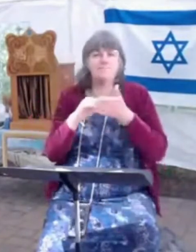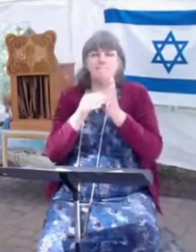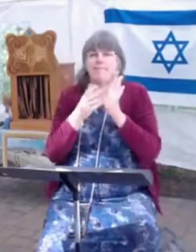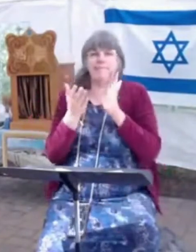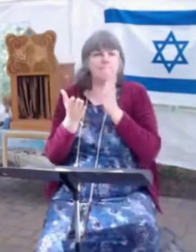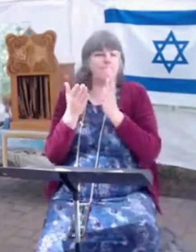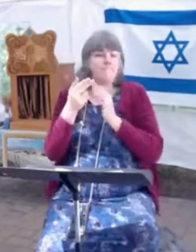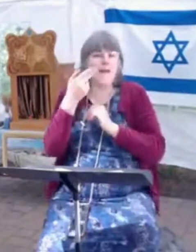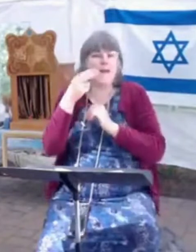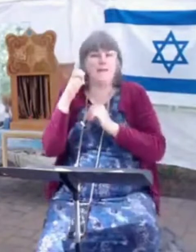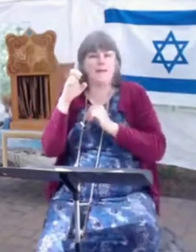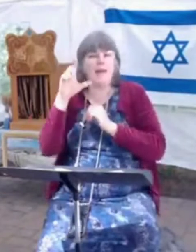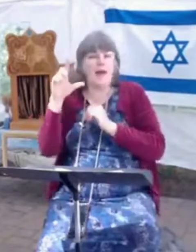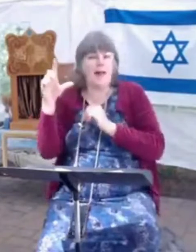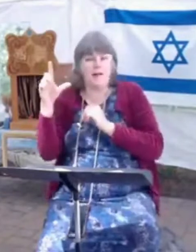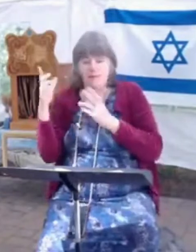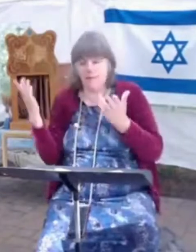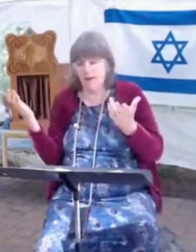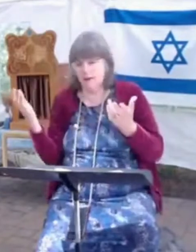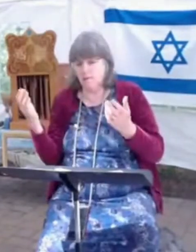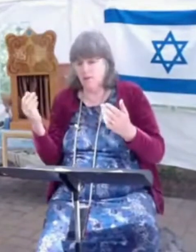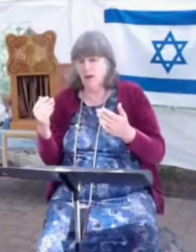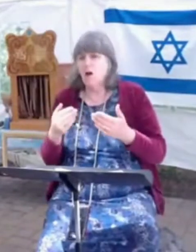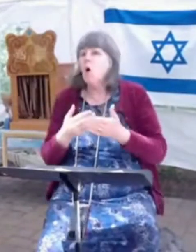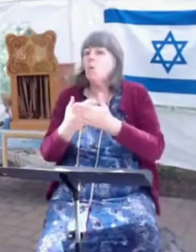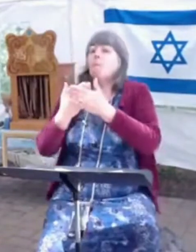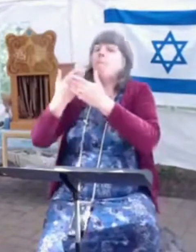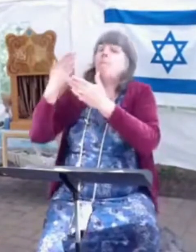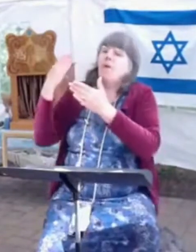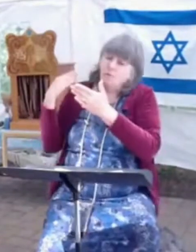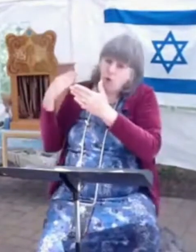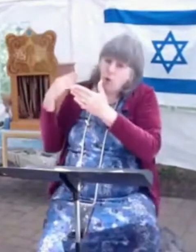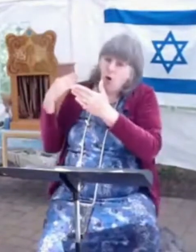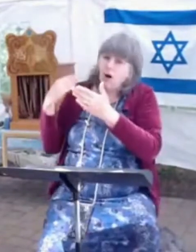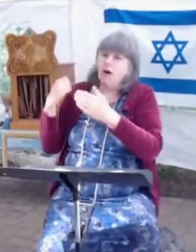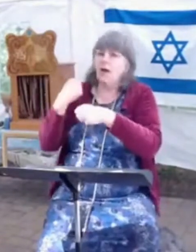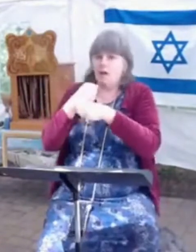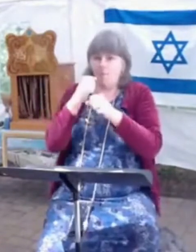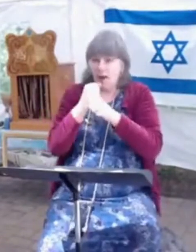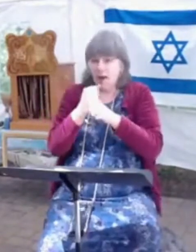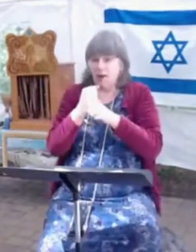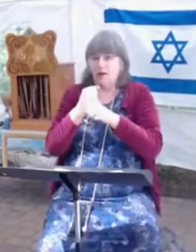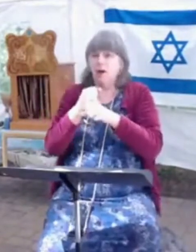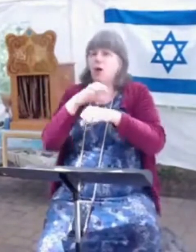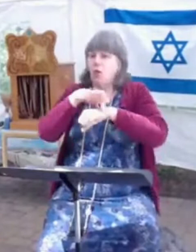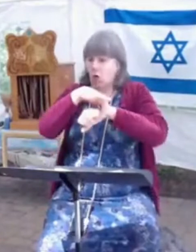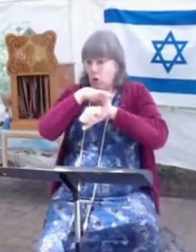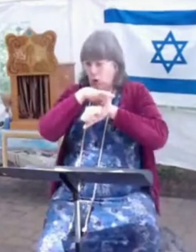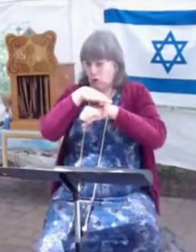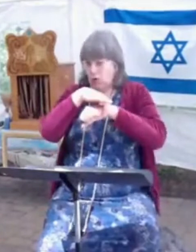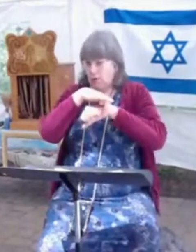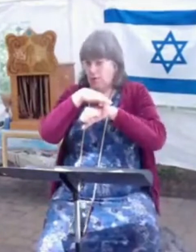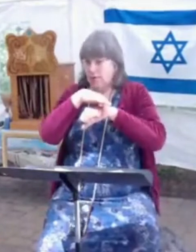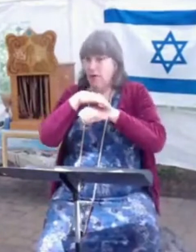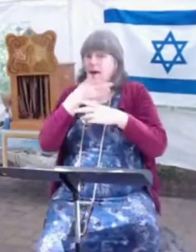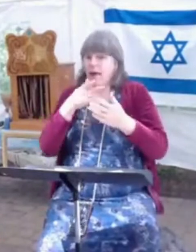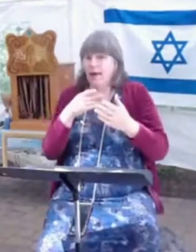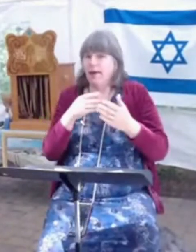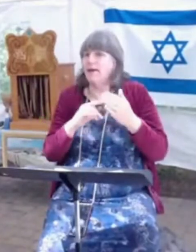the creation of the heavens and the earth, he put plan B, the Besorah, into